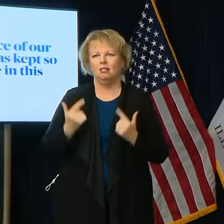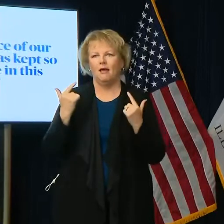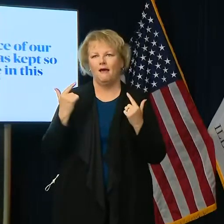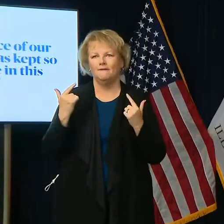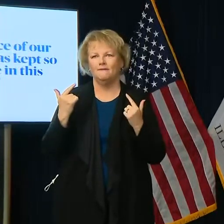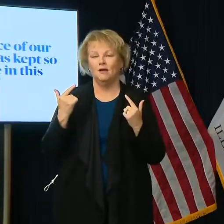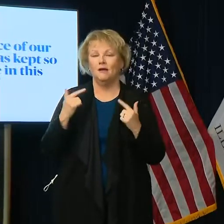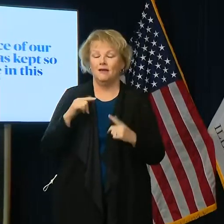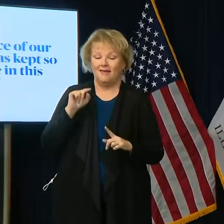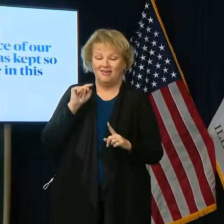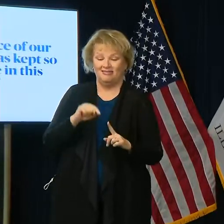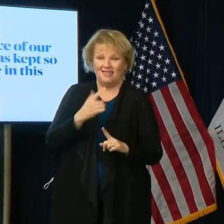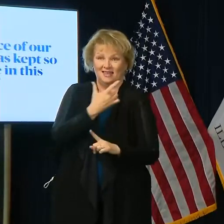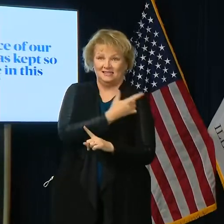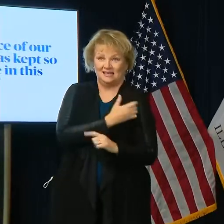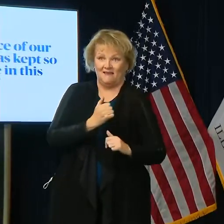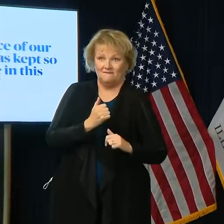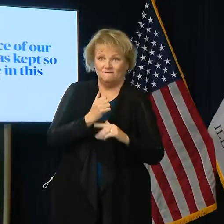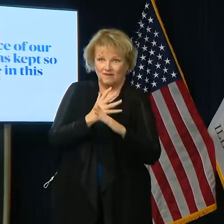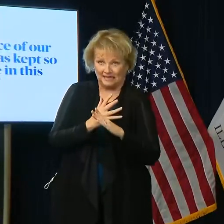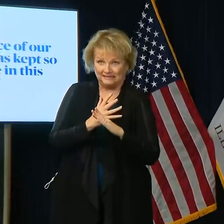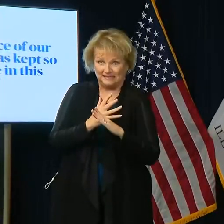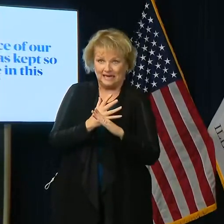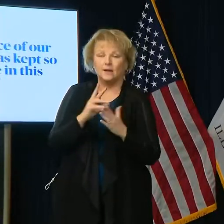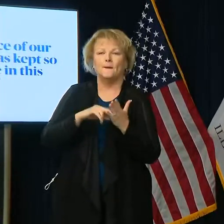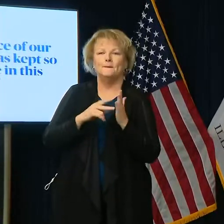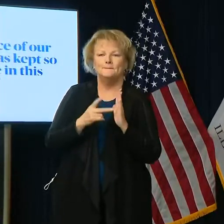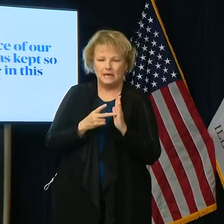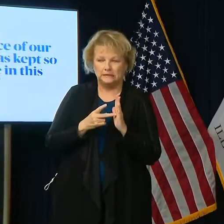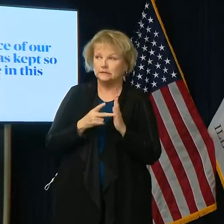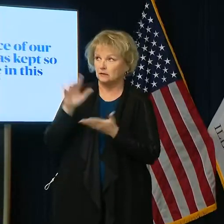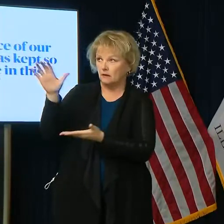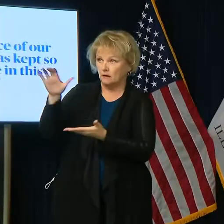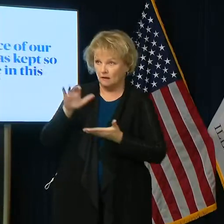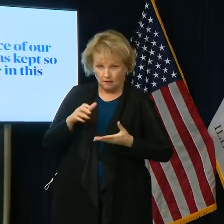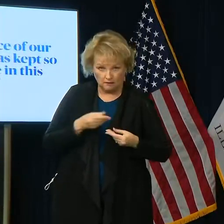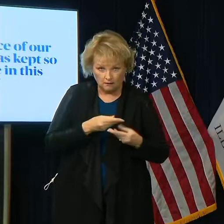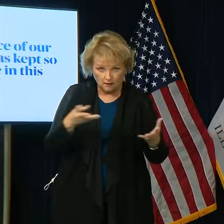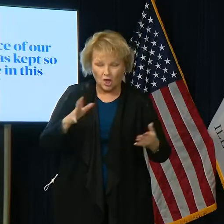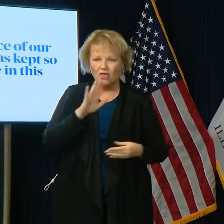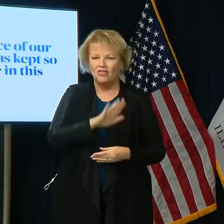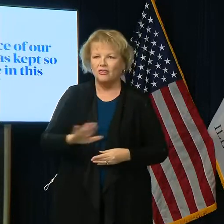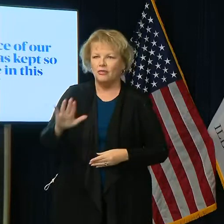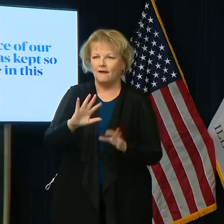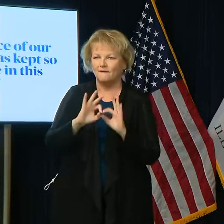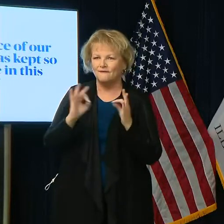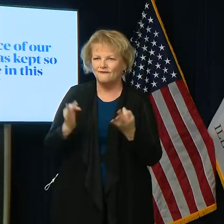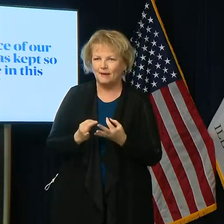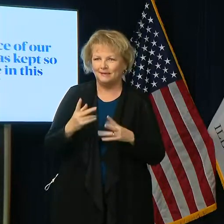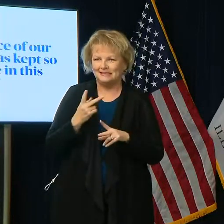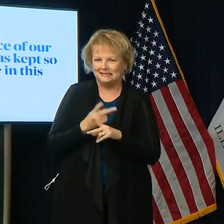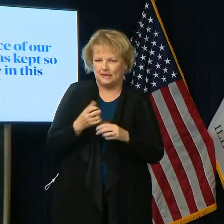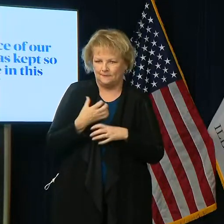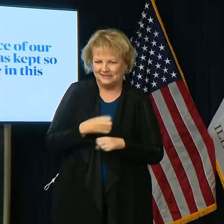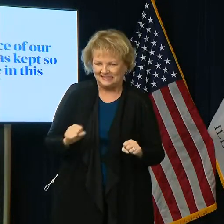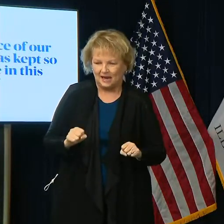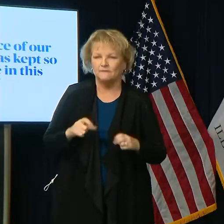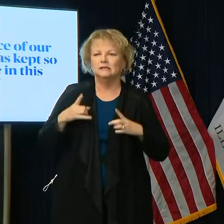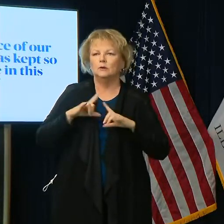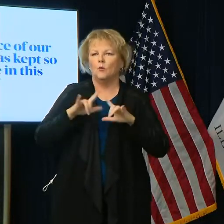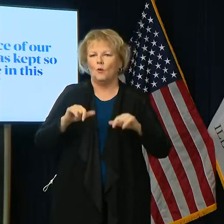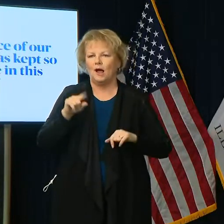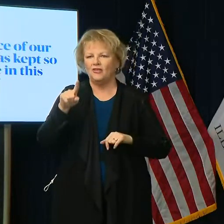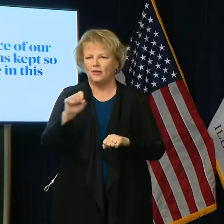this vaccine will help keep their families and them safe while they do their life-saving